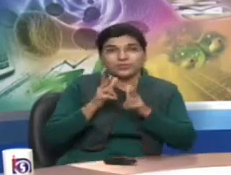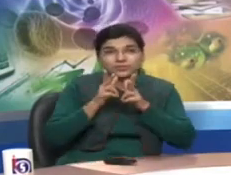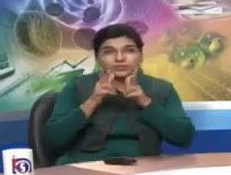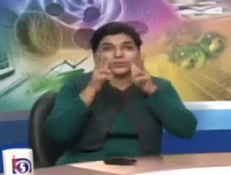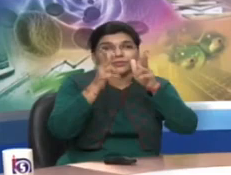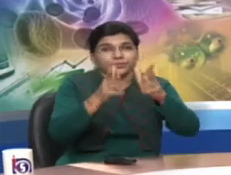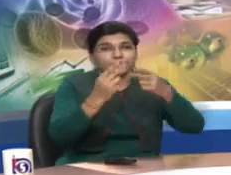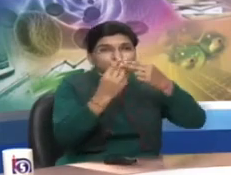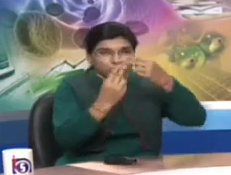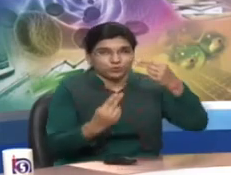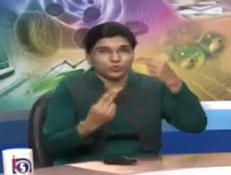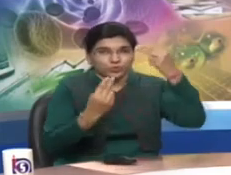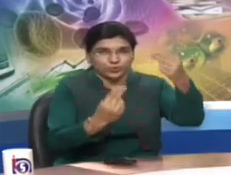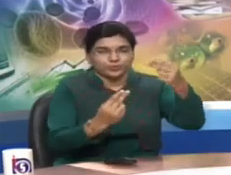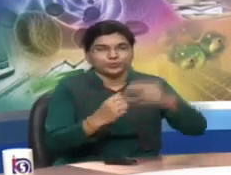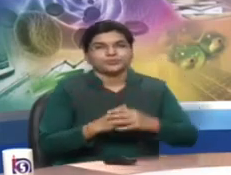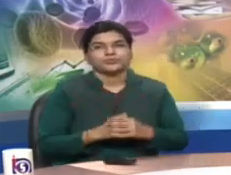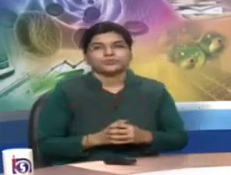The father says,